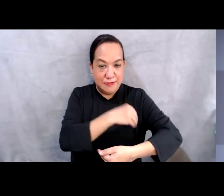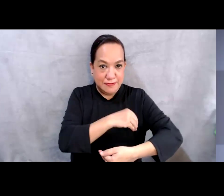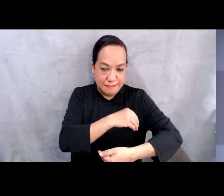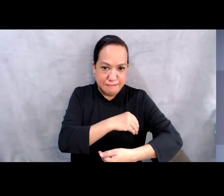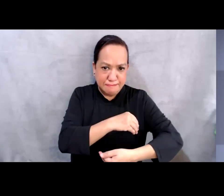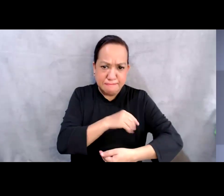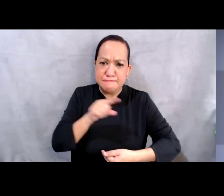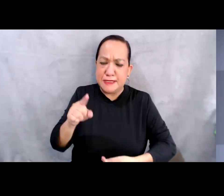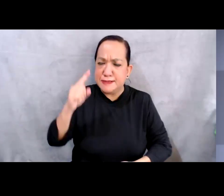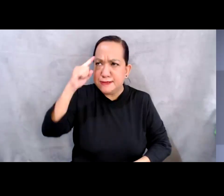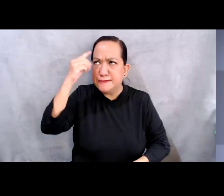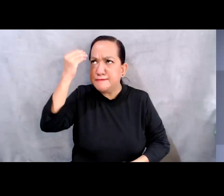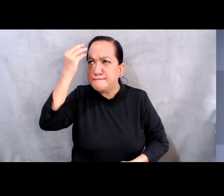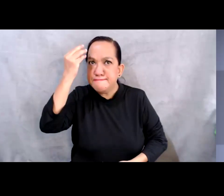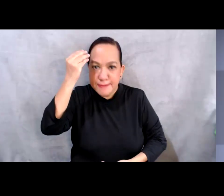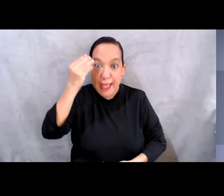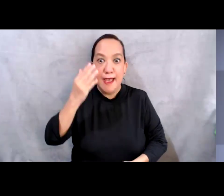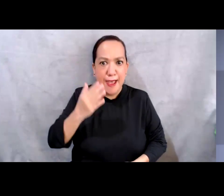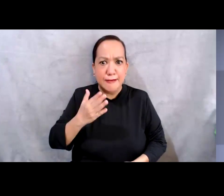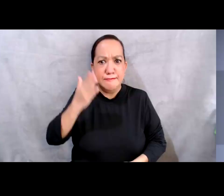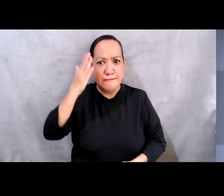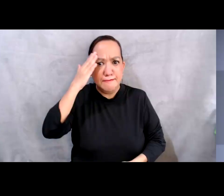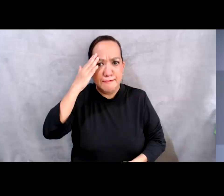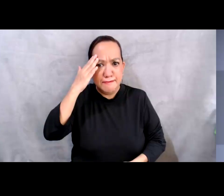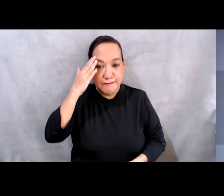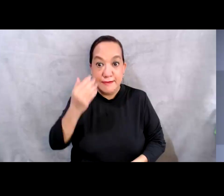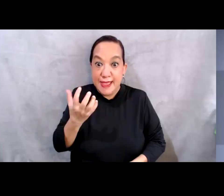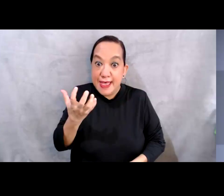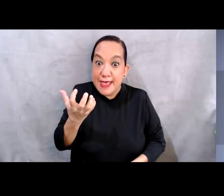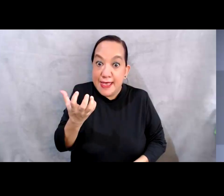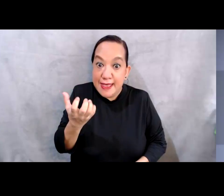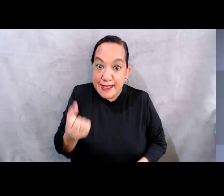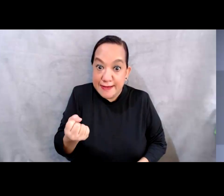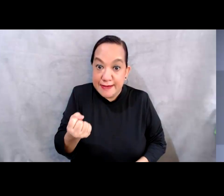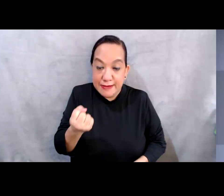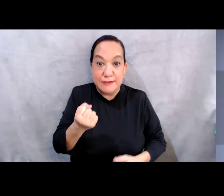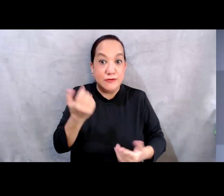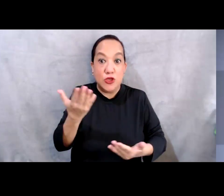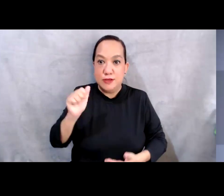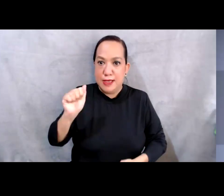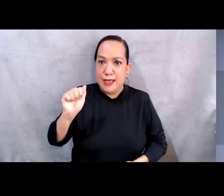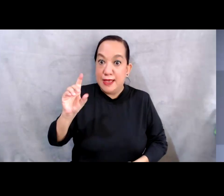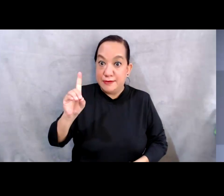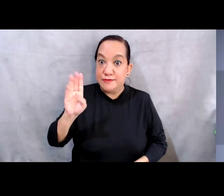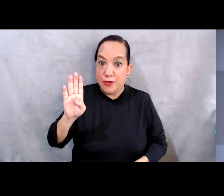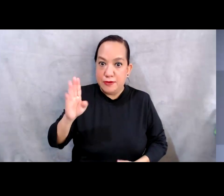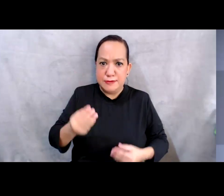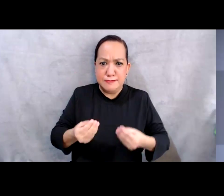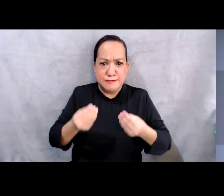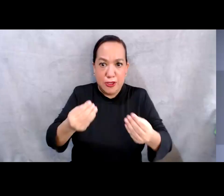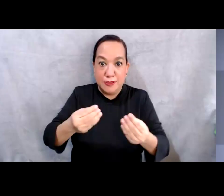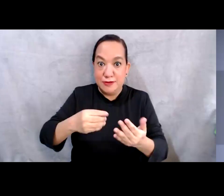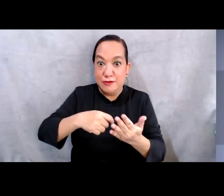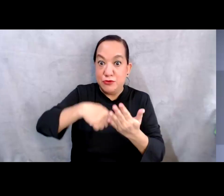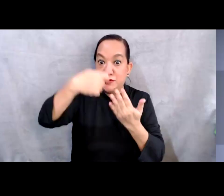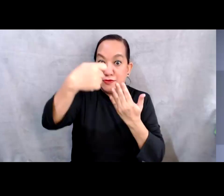those impacted by ADB finance projects, many of whom have suffered significant harm due to deficiencies in the